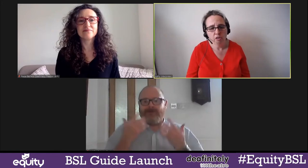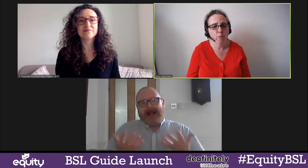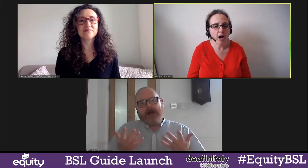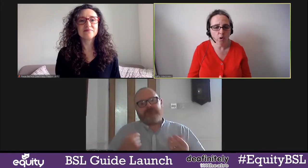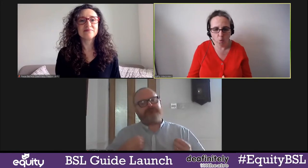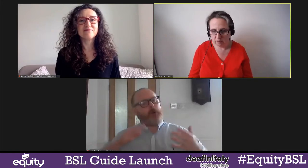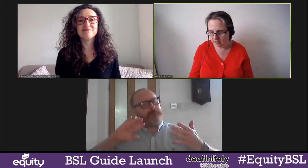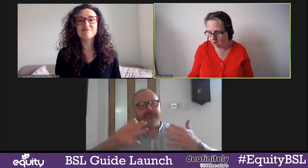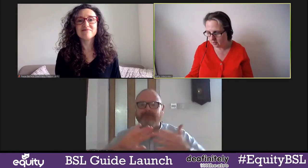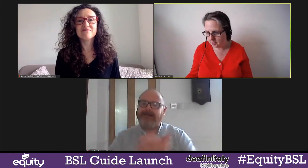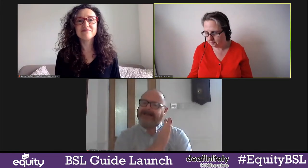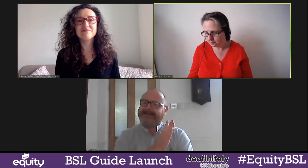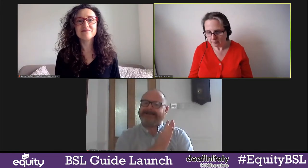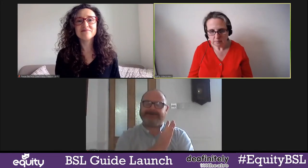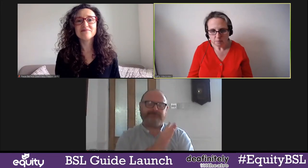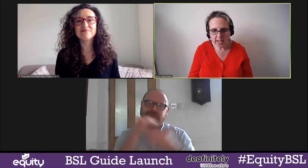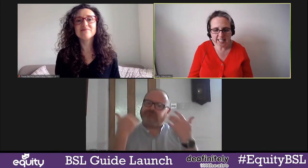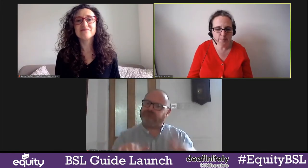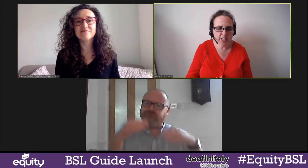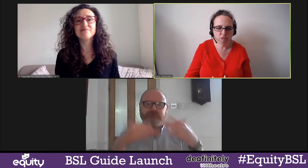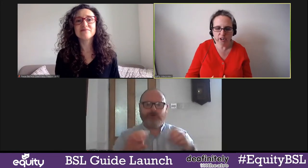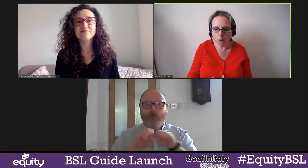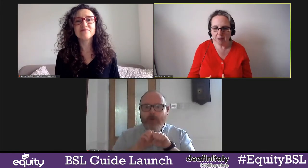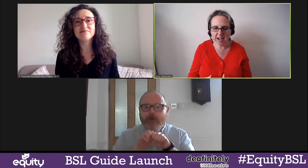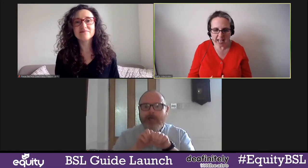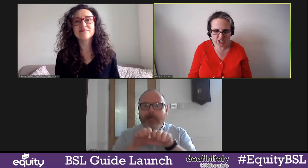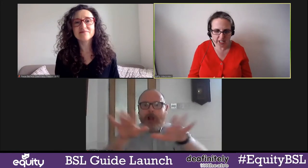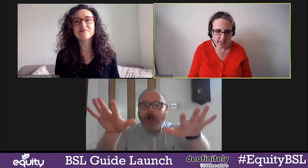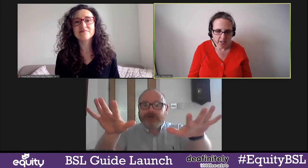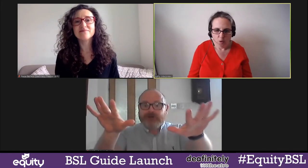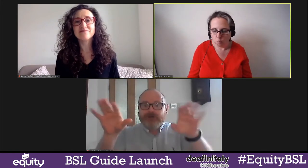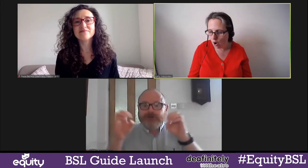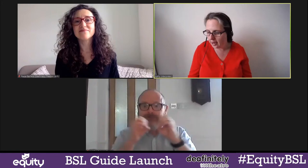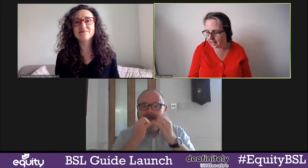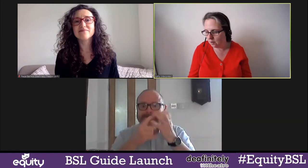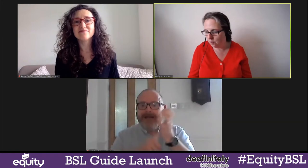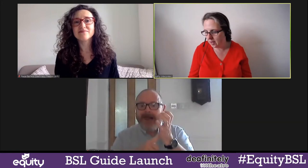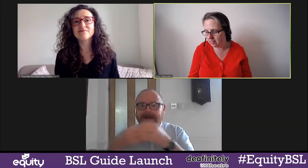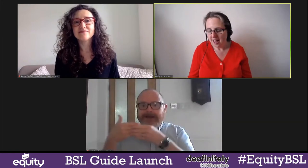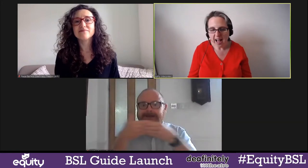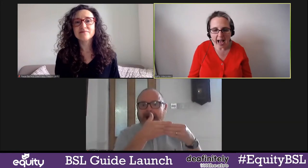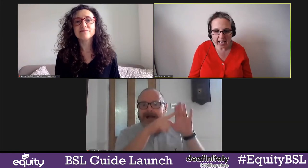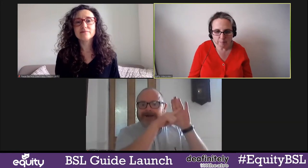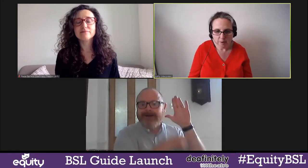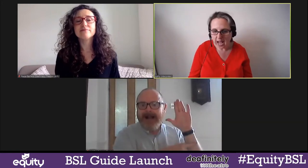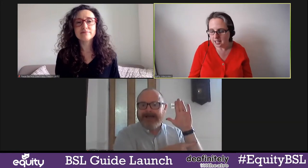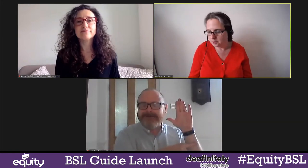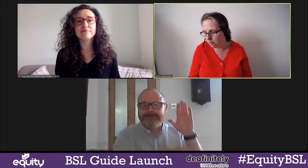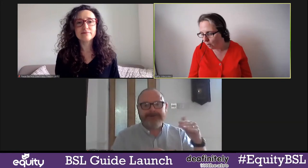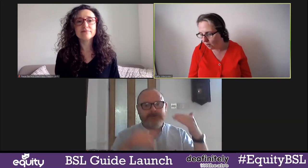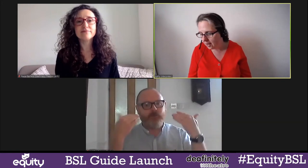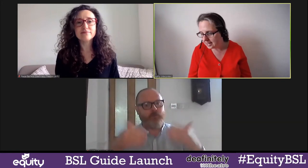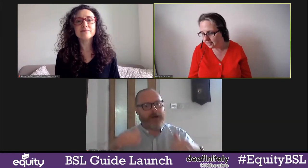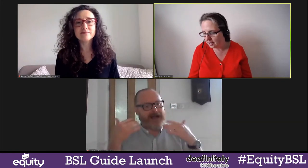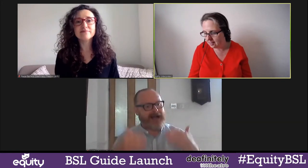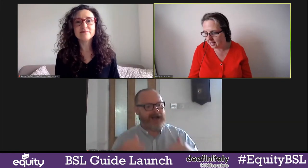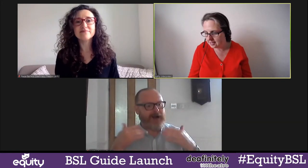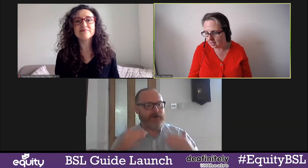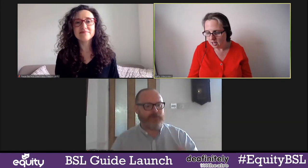throughout all of the arts. It's been a real pleasure working with Alim and Paula at Deafinitely Theatre to